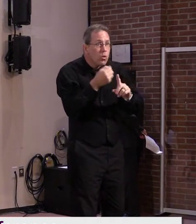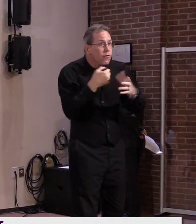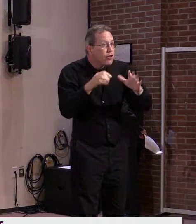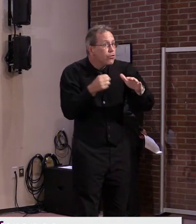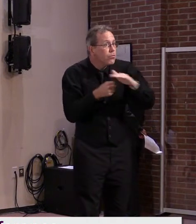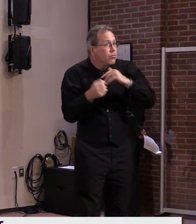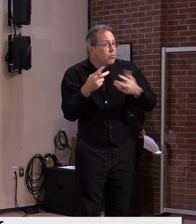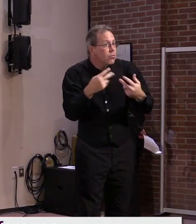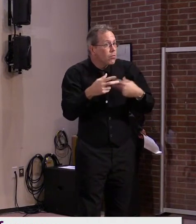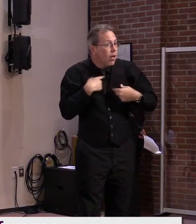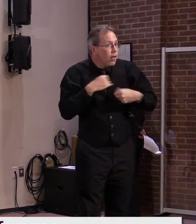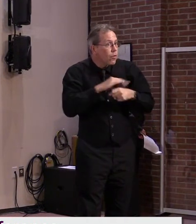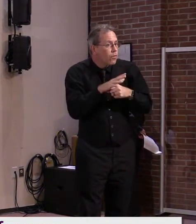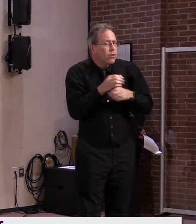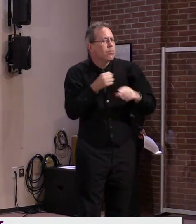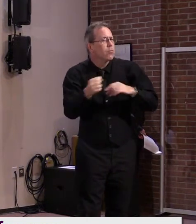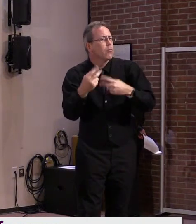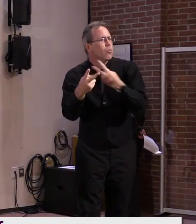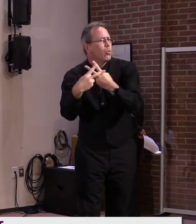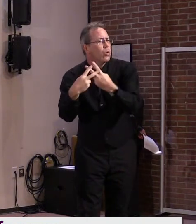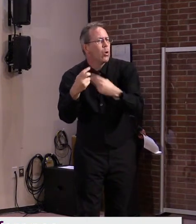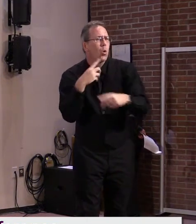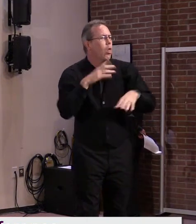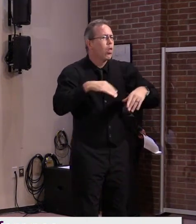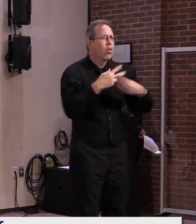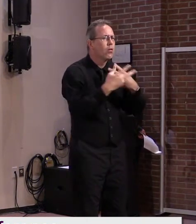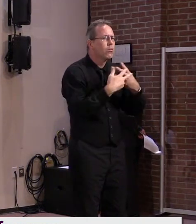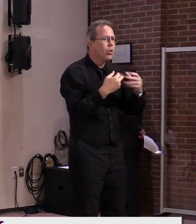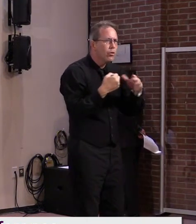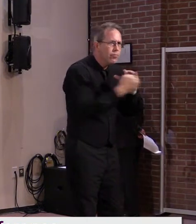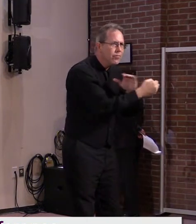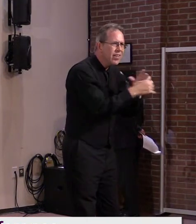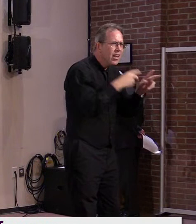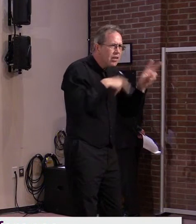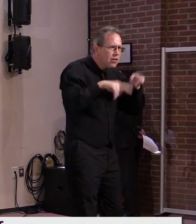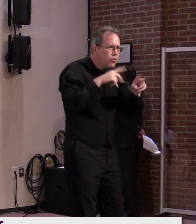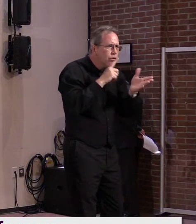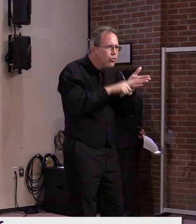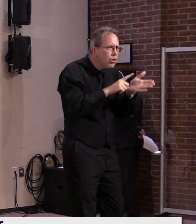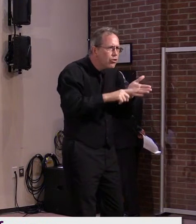home. It is a flexible tool that utilizes systems that are already in place